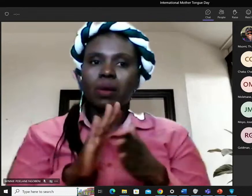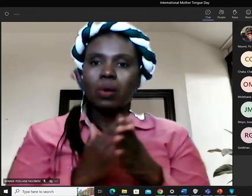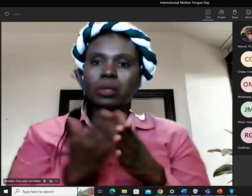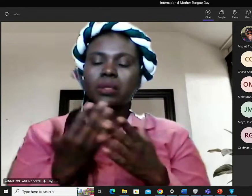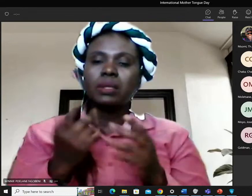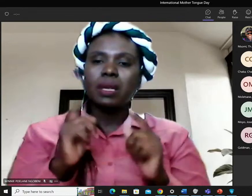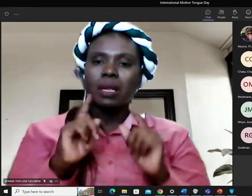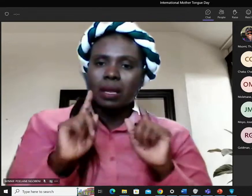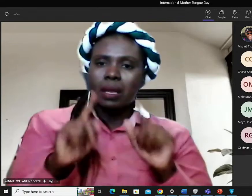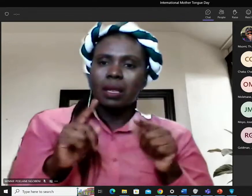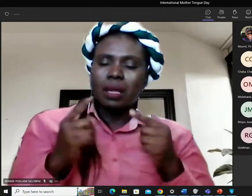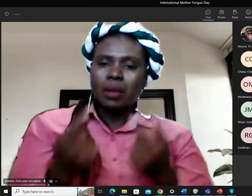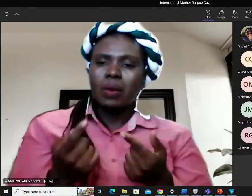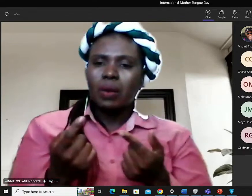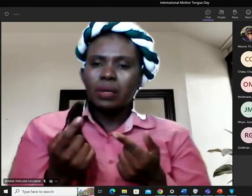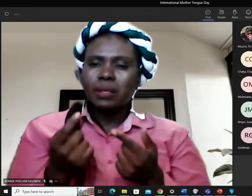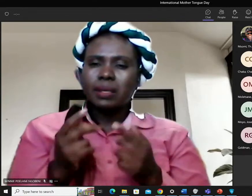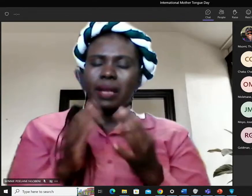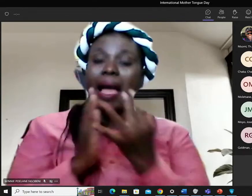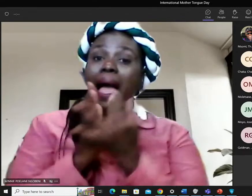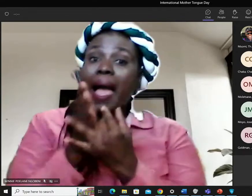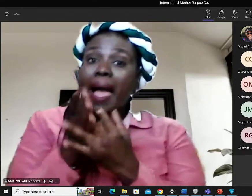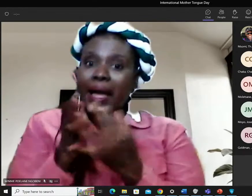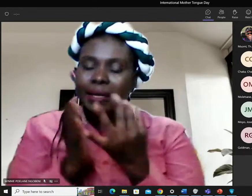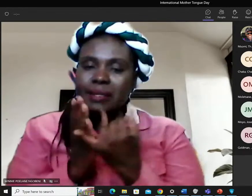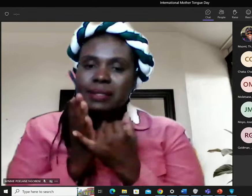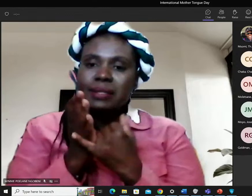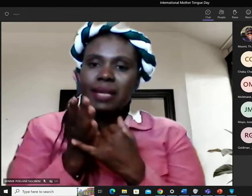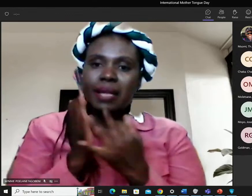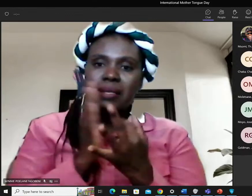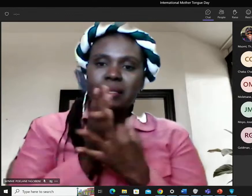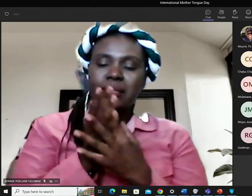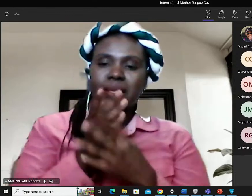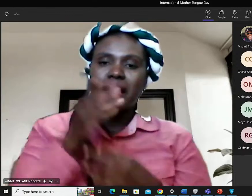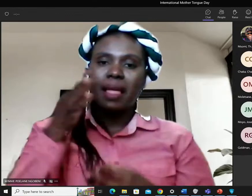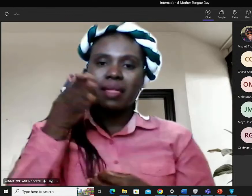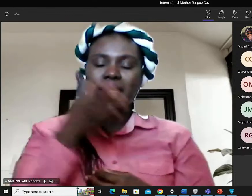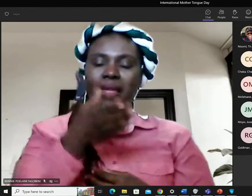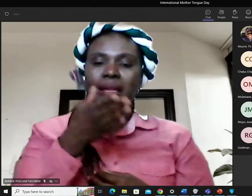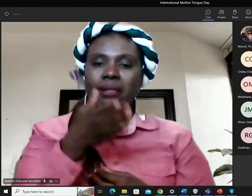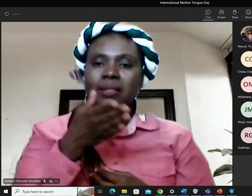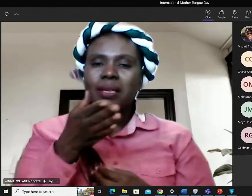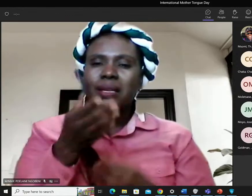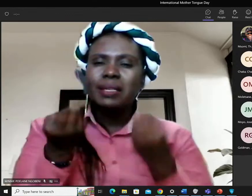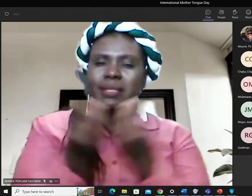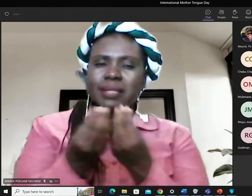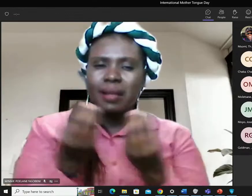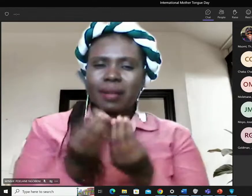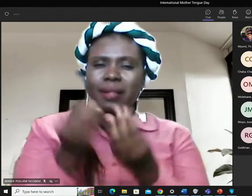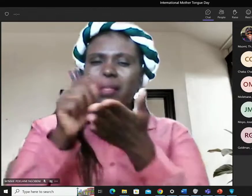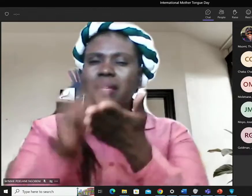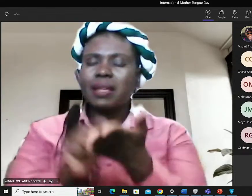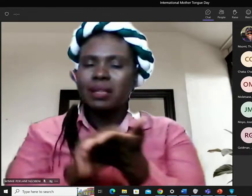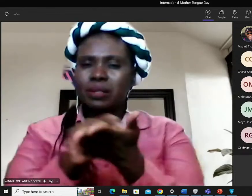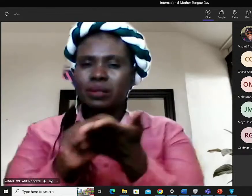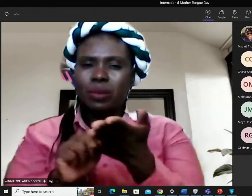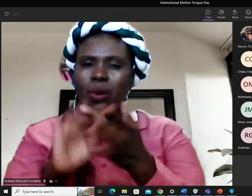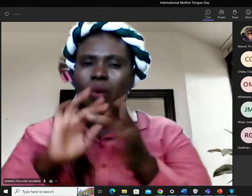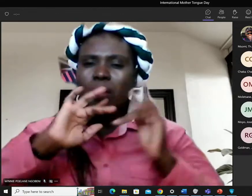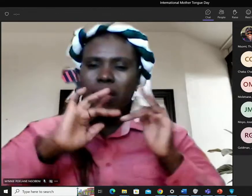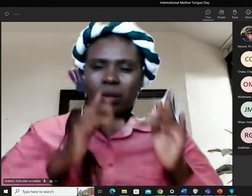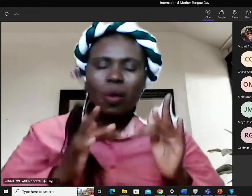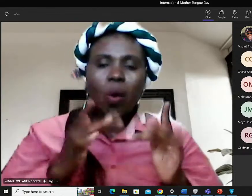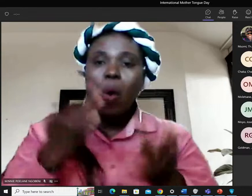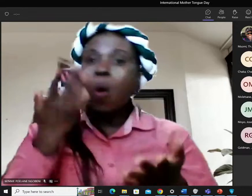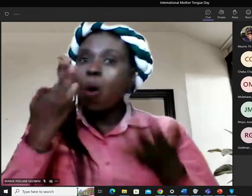wrong with either the technology that is used, or the assessment style, or it is so alienated from them